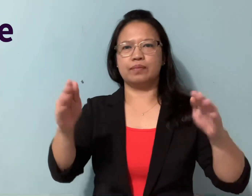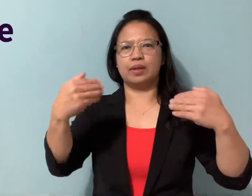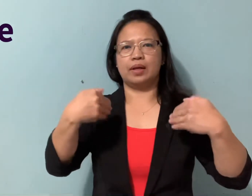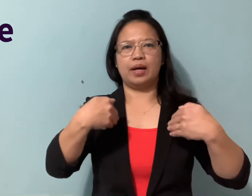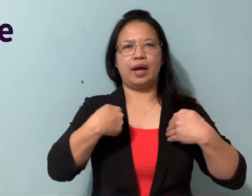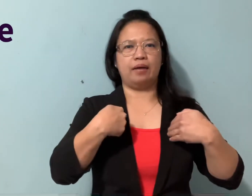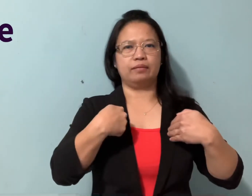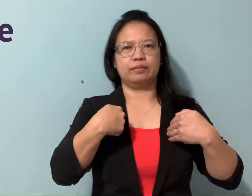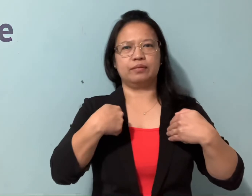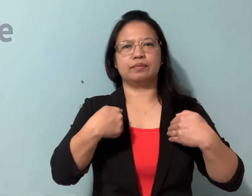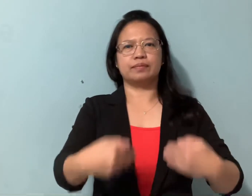have.